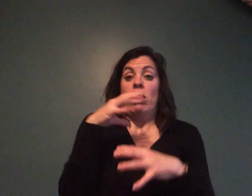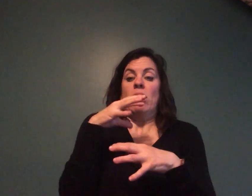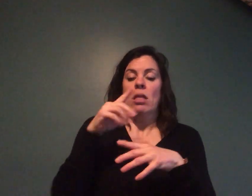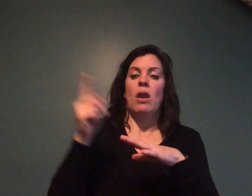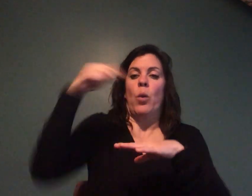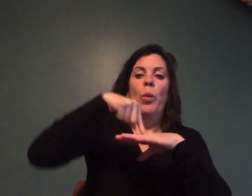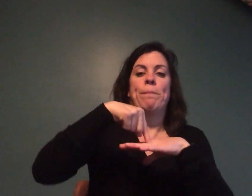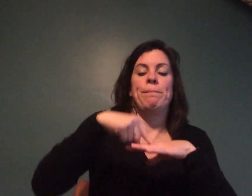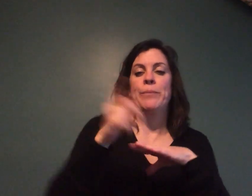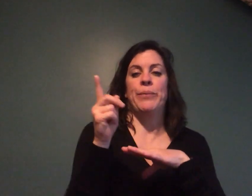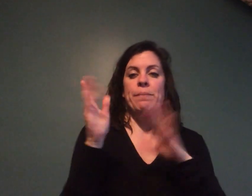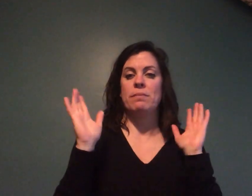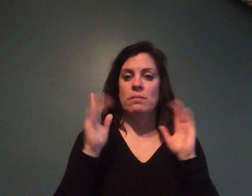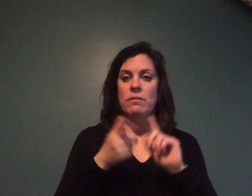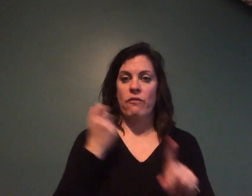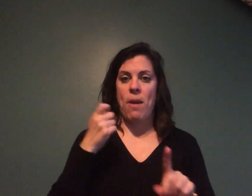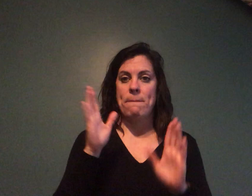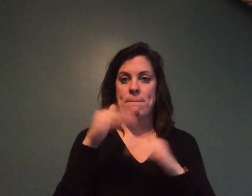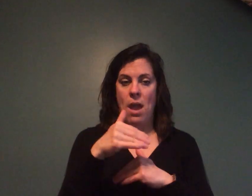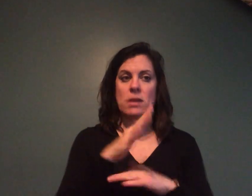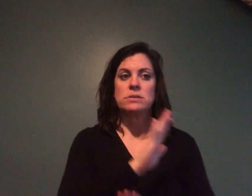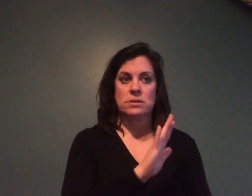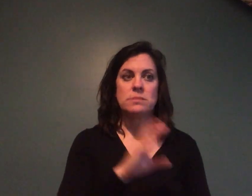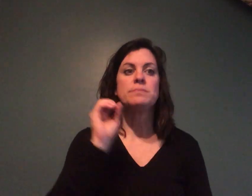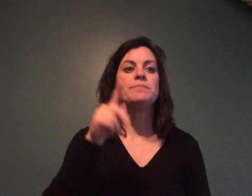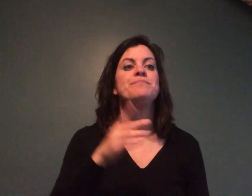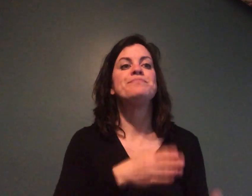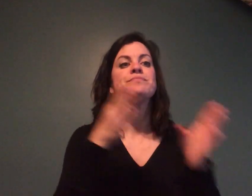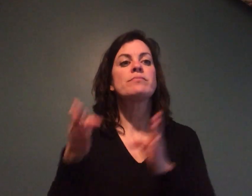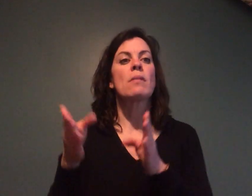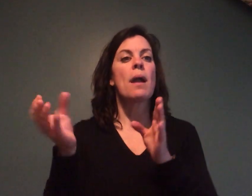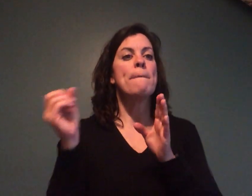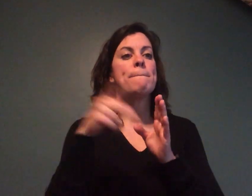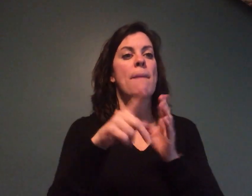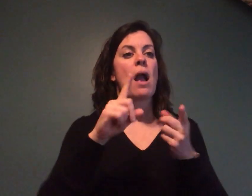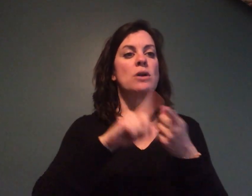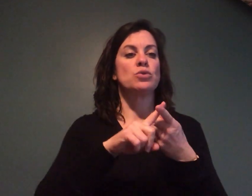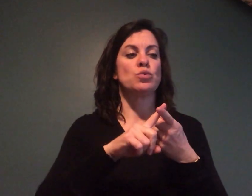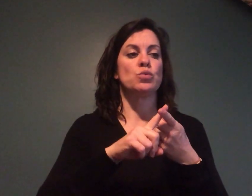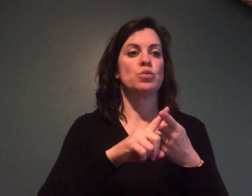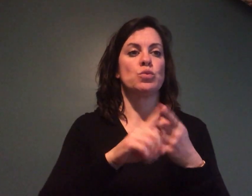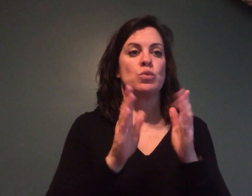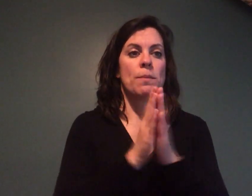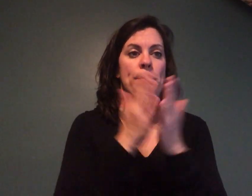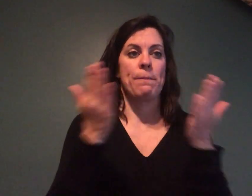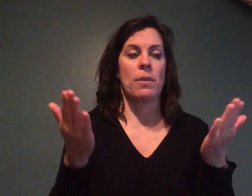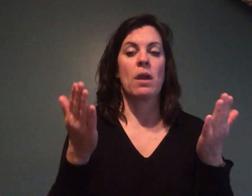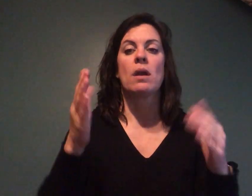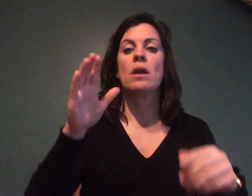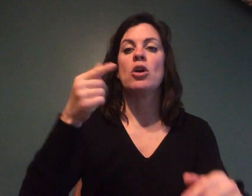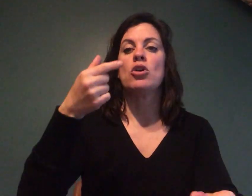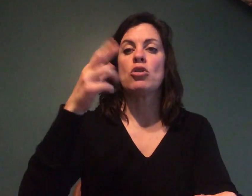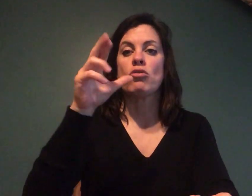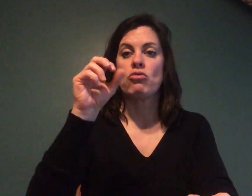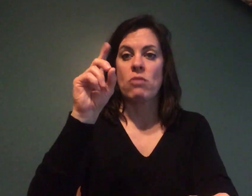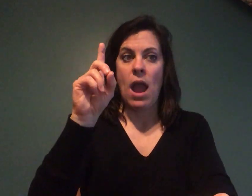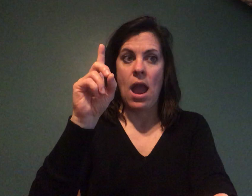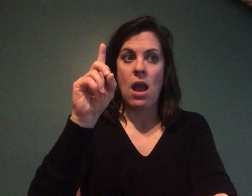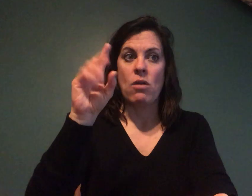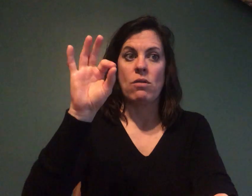We talked about ground fault circuit interrupters already. We talked a little bit about lockout tagout. Lockout tagout is disconnecting